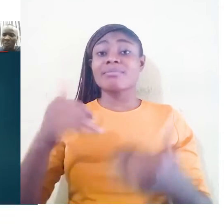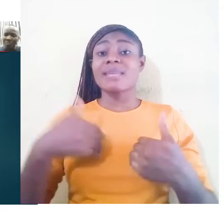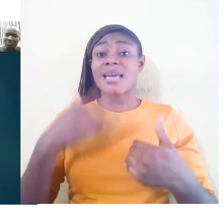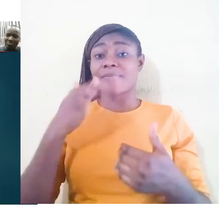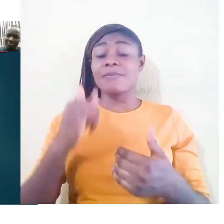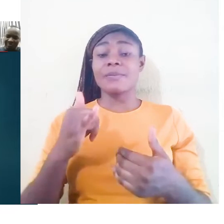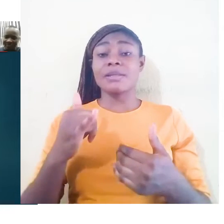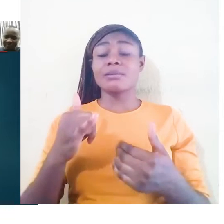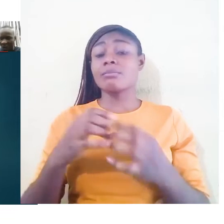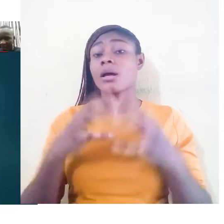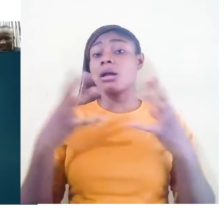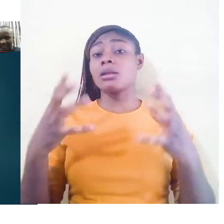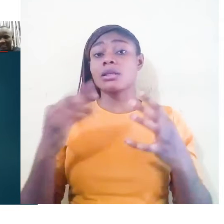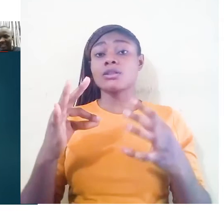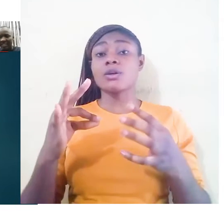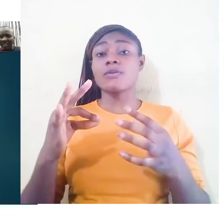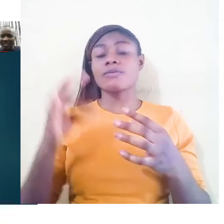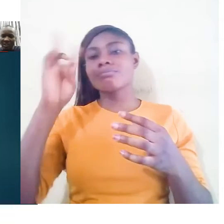contestation